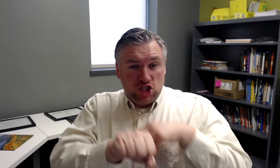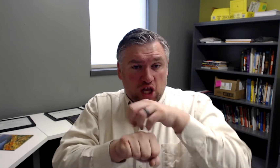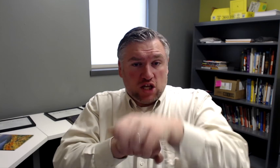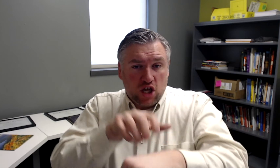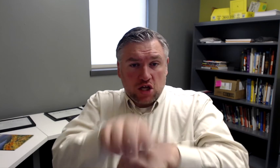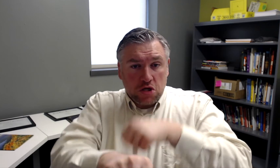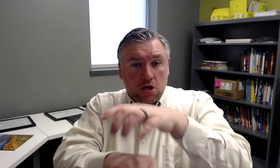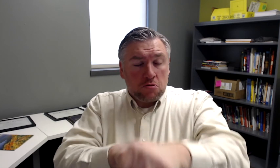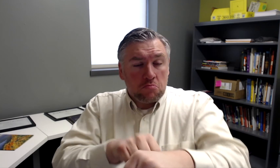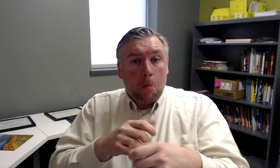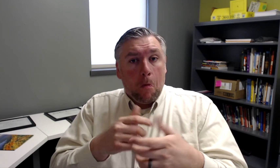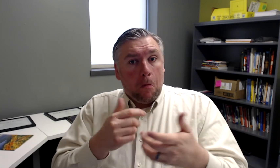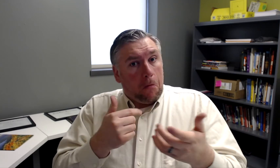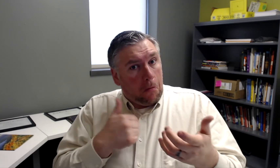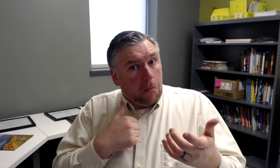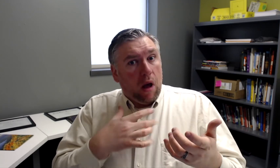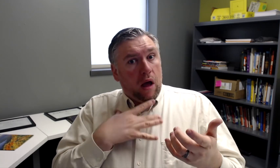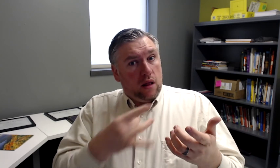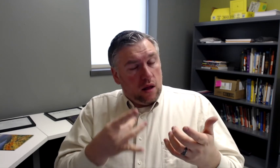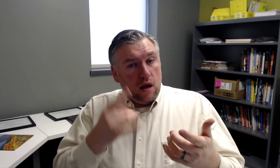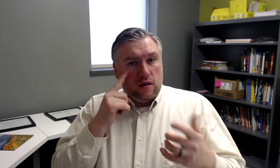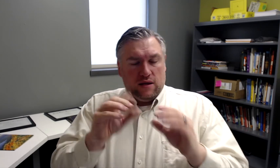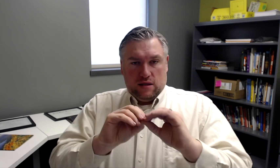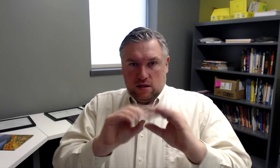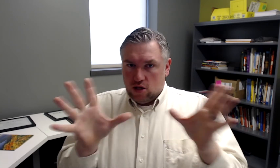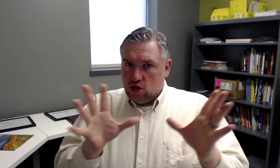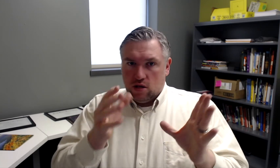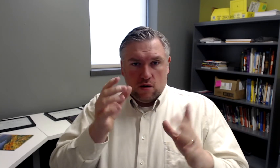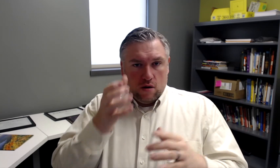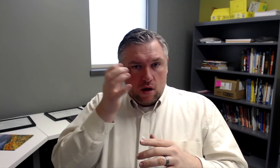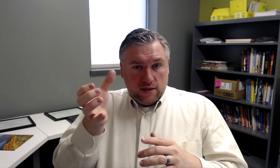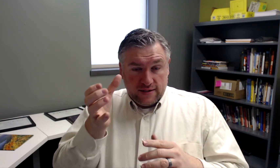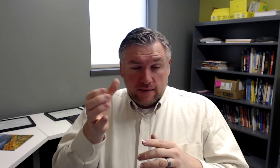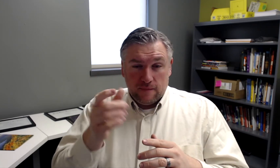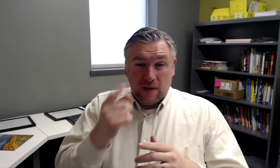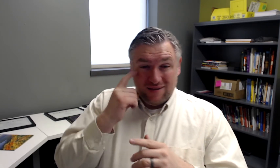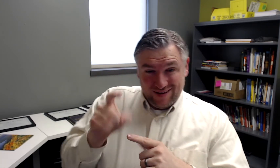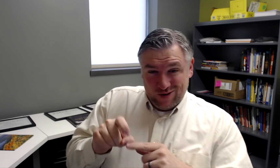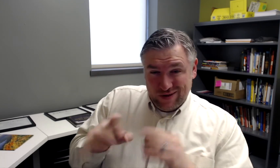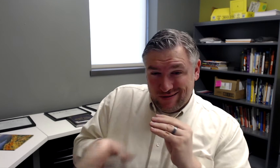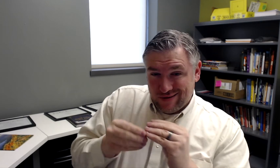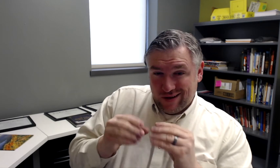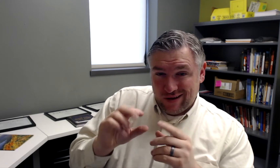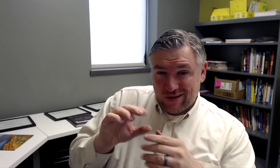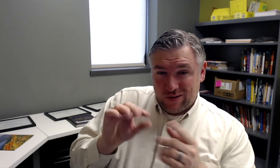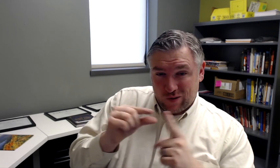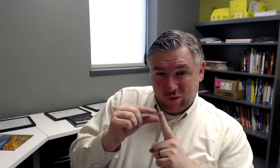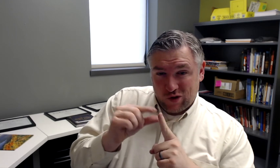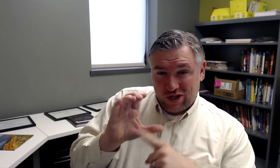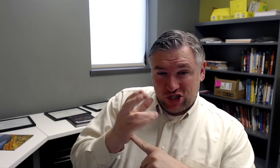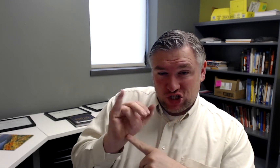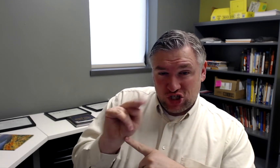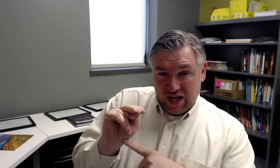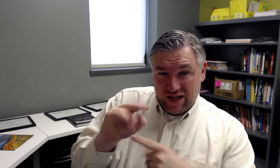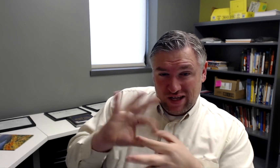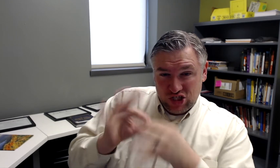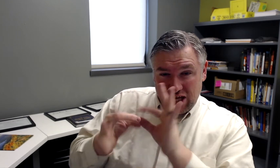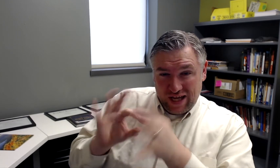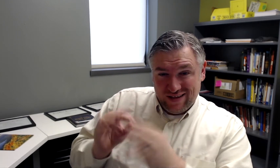the food chain example, I like that. It's a very clear concept. I think you need to add the word chain